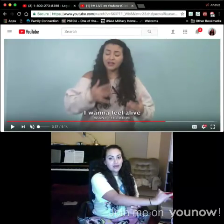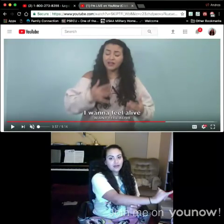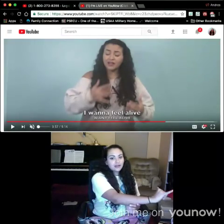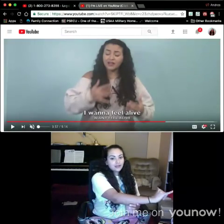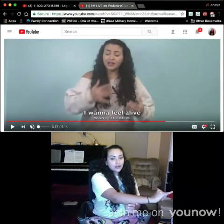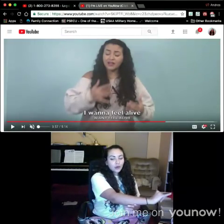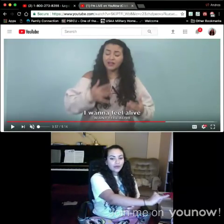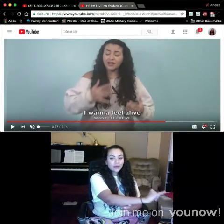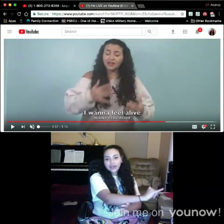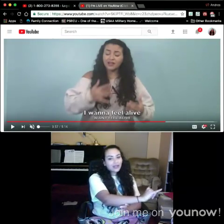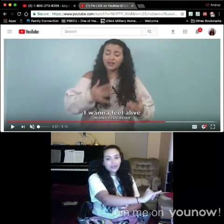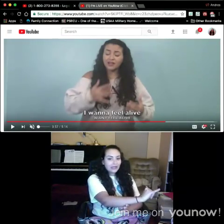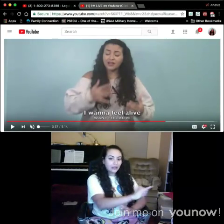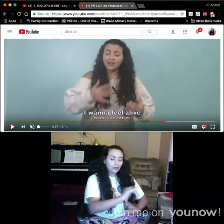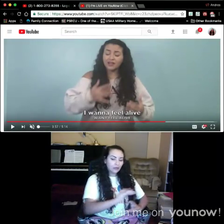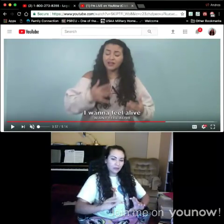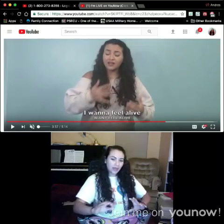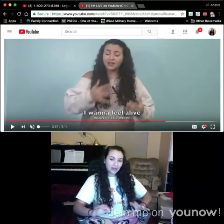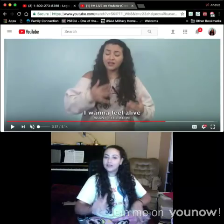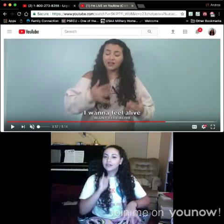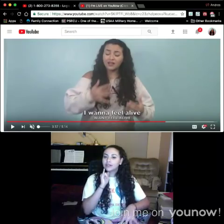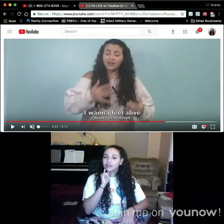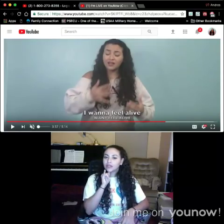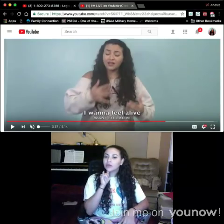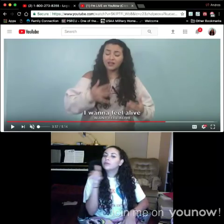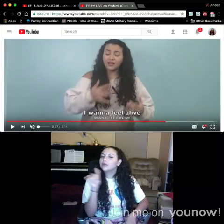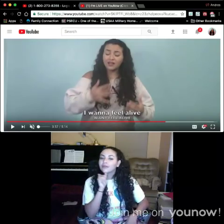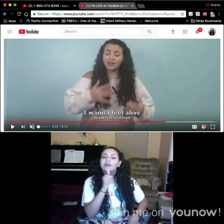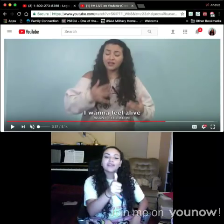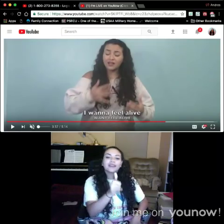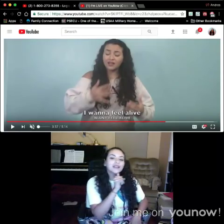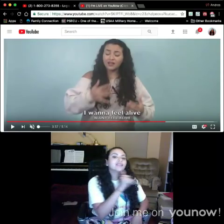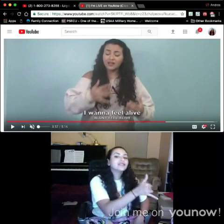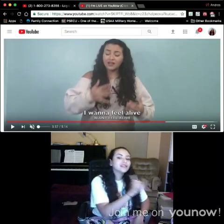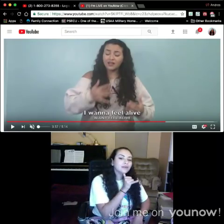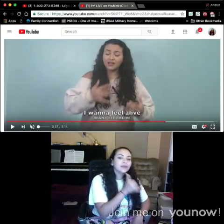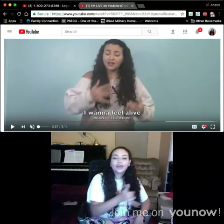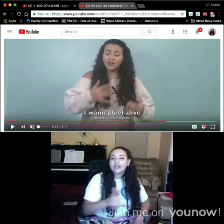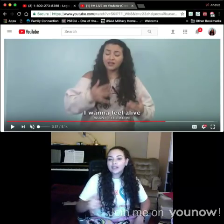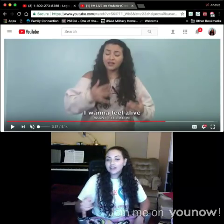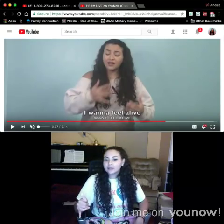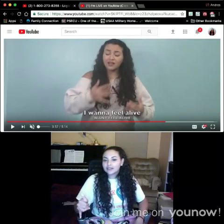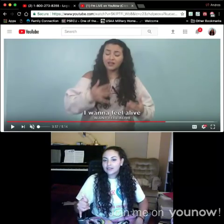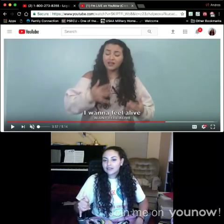like go everywhere and I like did it with my head. So it would be weird if I went like this, but you